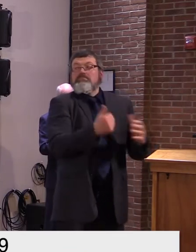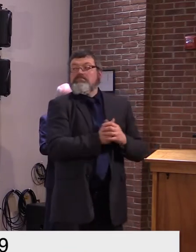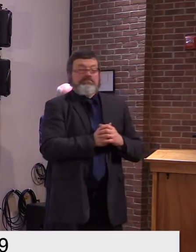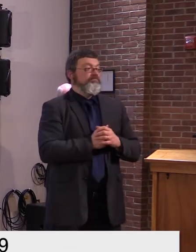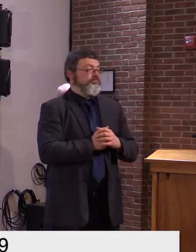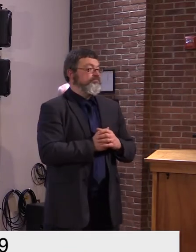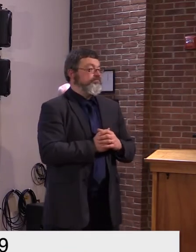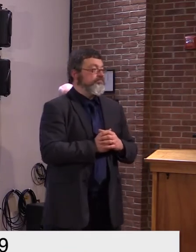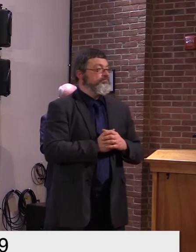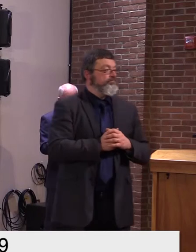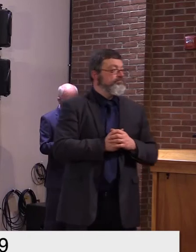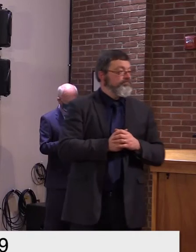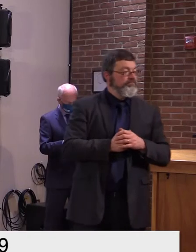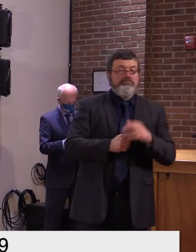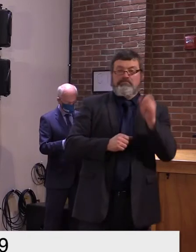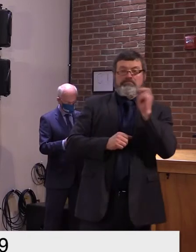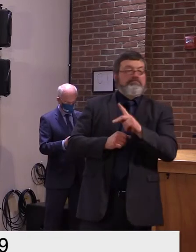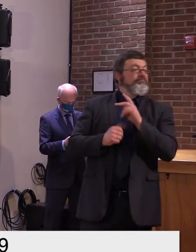Great, thank you very much.